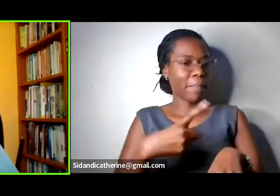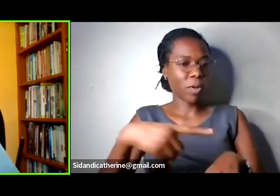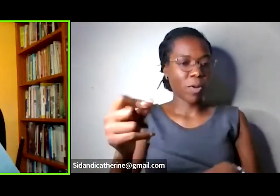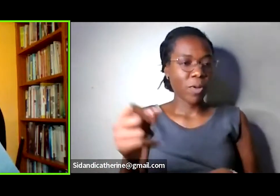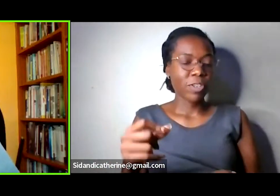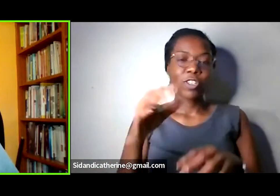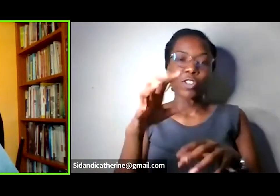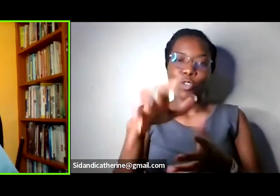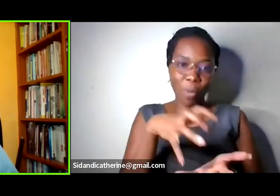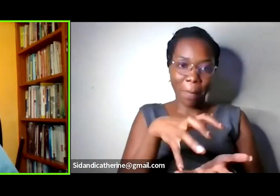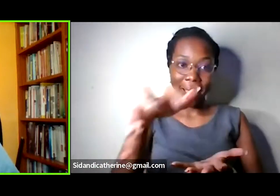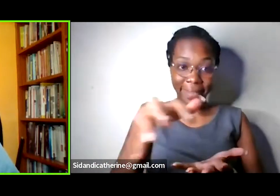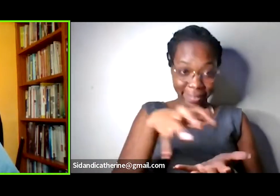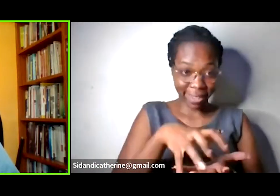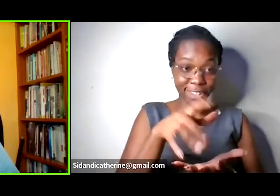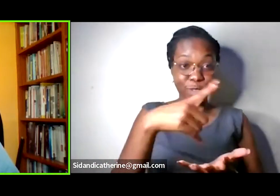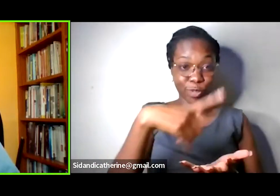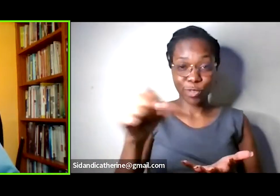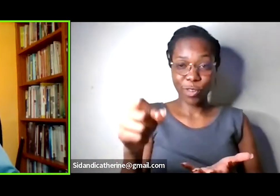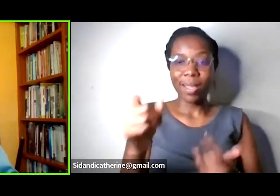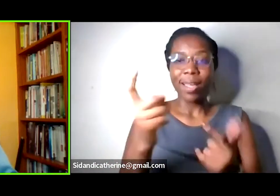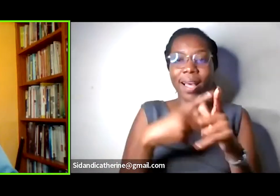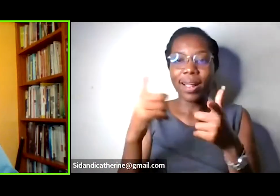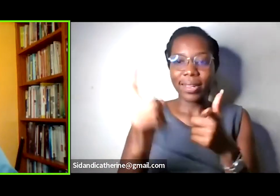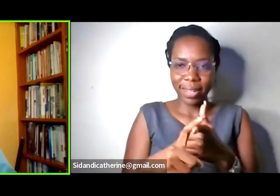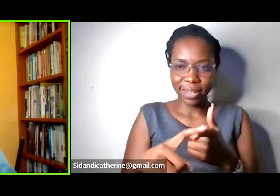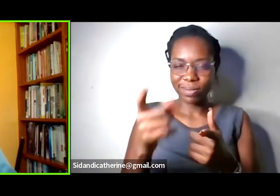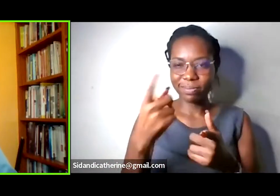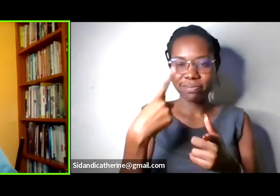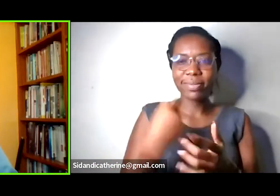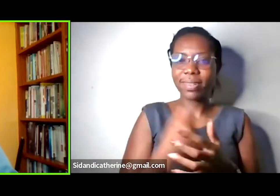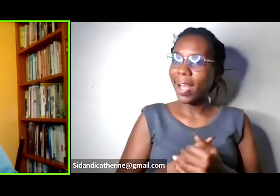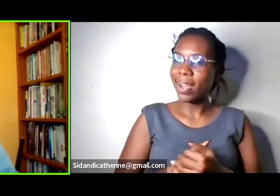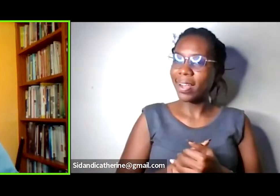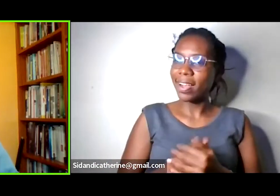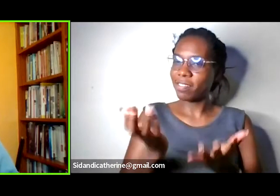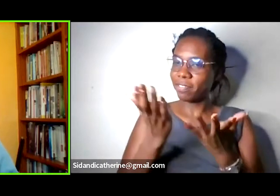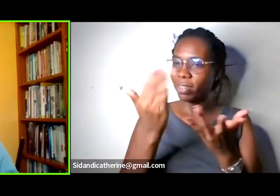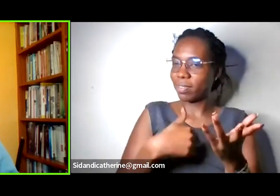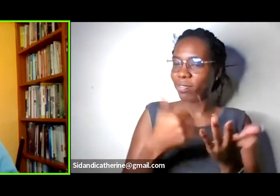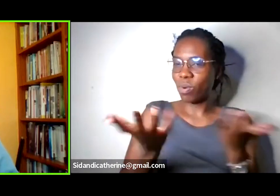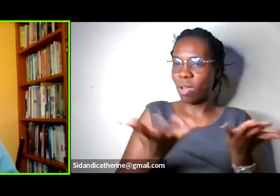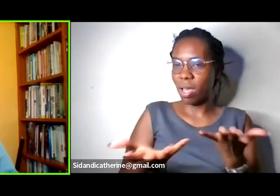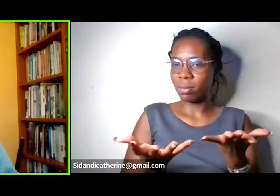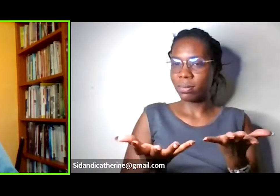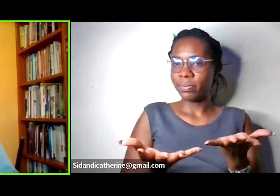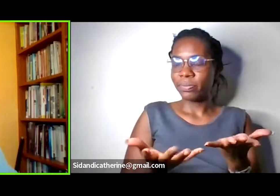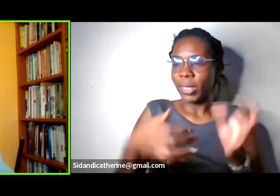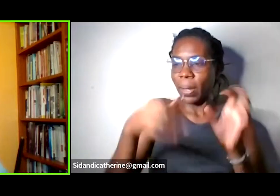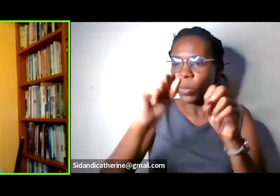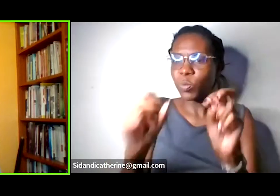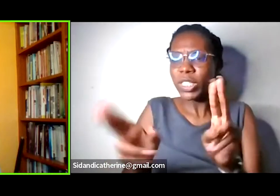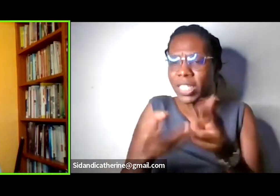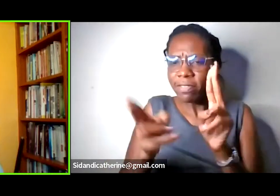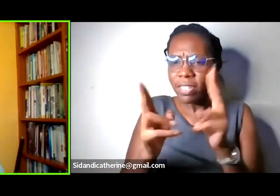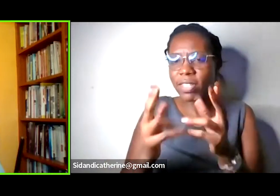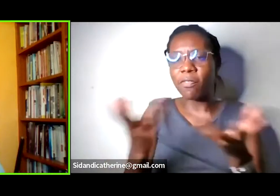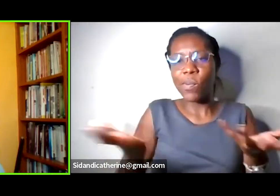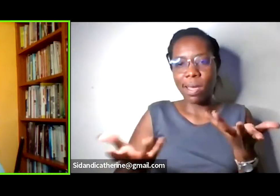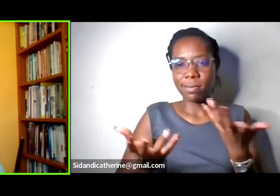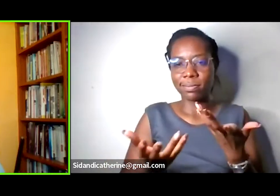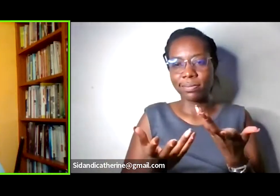see, engaging with a customer is like a relationship like any other. They don't want to put in their time and energy if you're